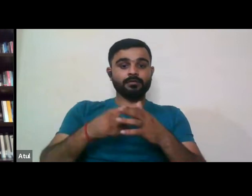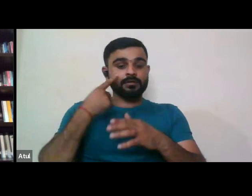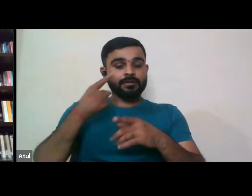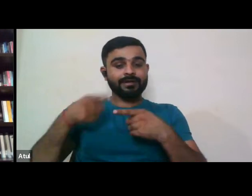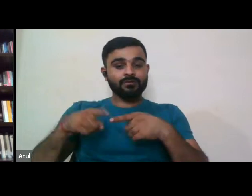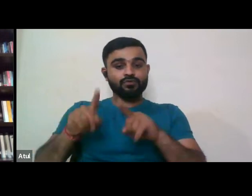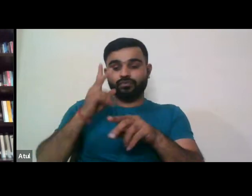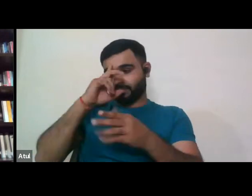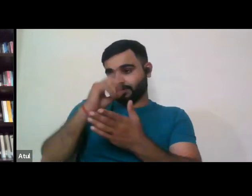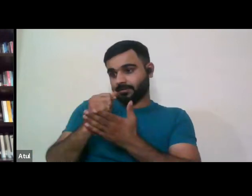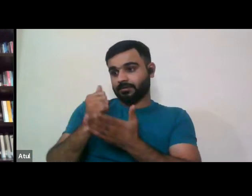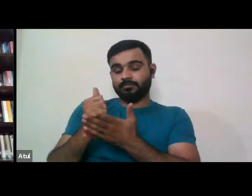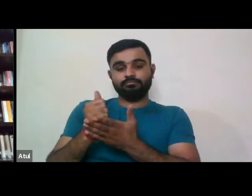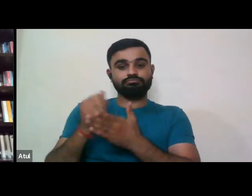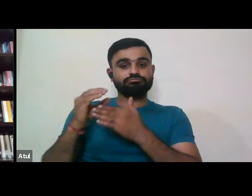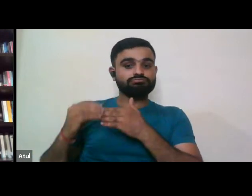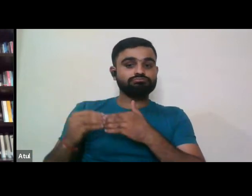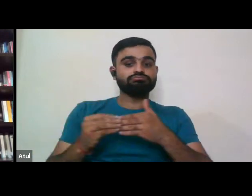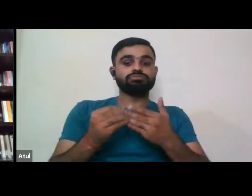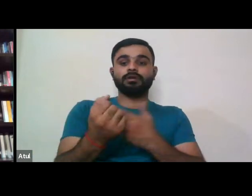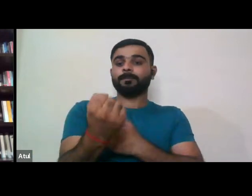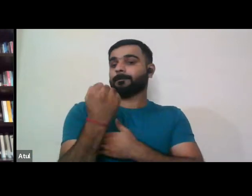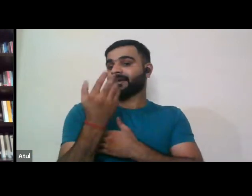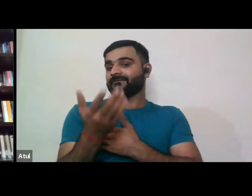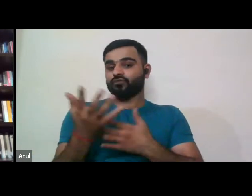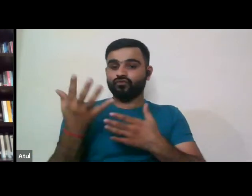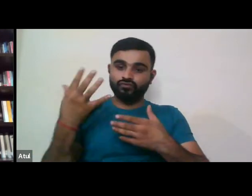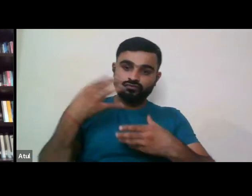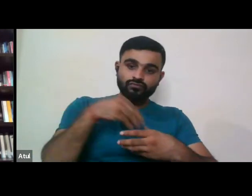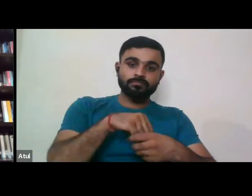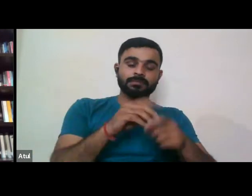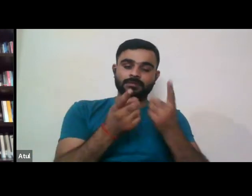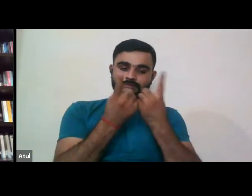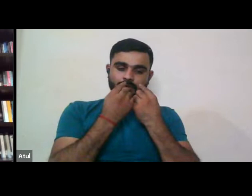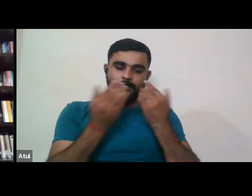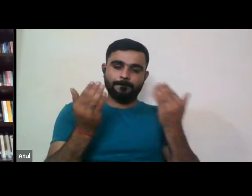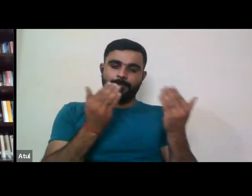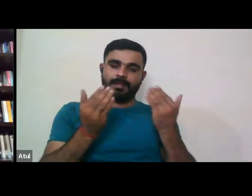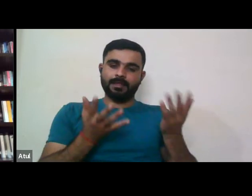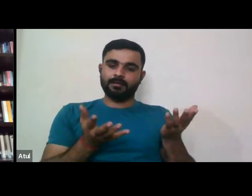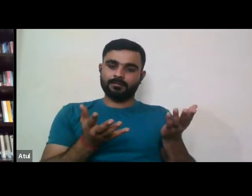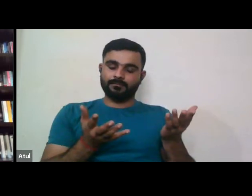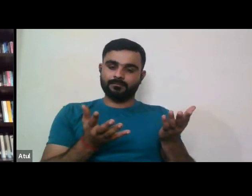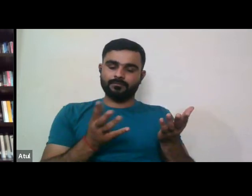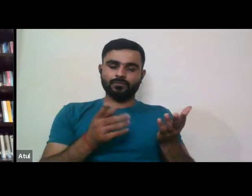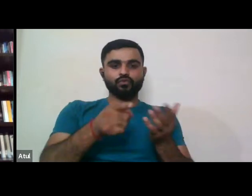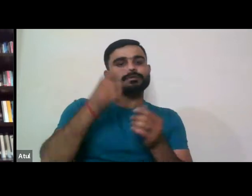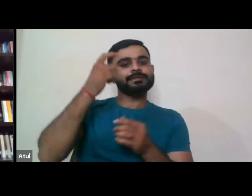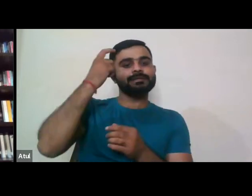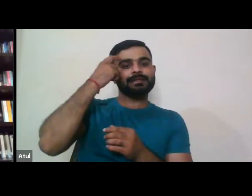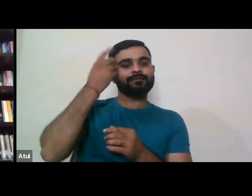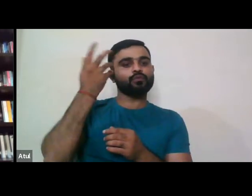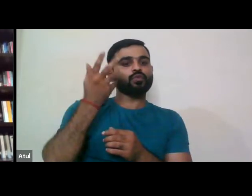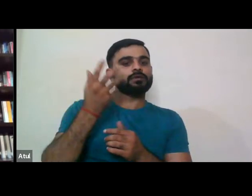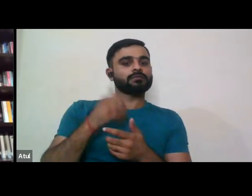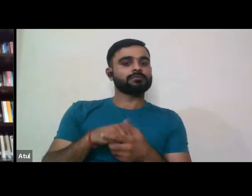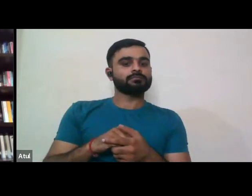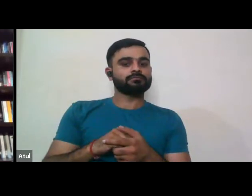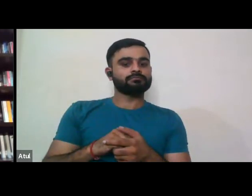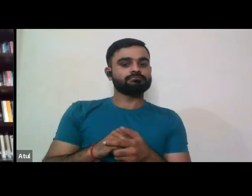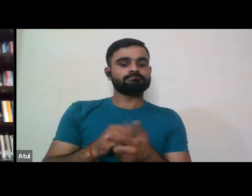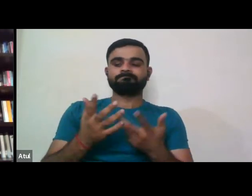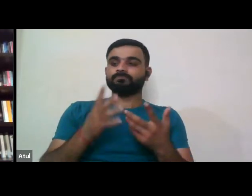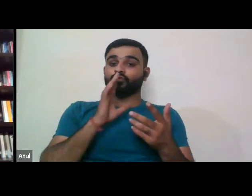himself take a decision to curtail his powers, bring in some checks and balances? What do you think is likely to be